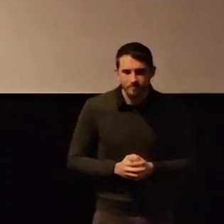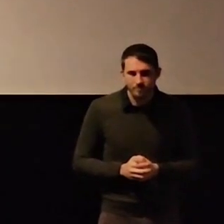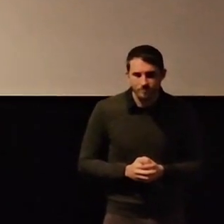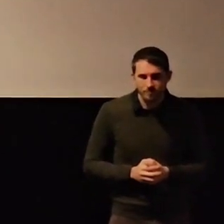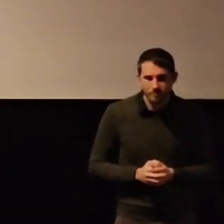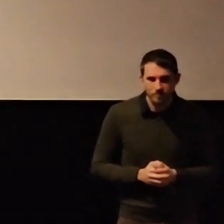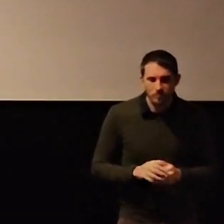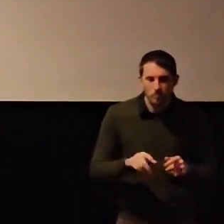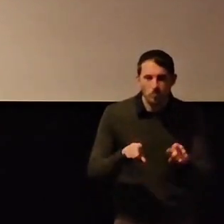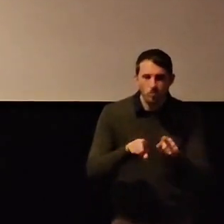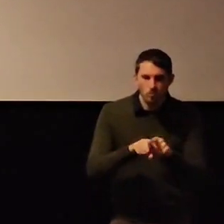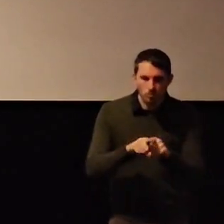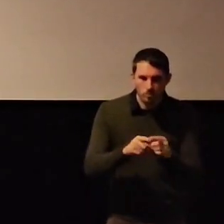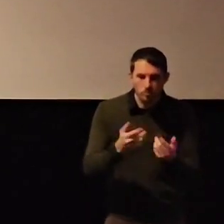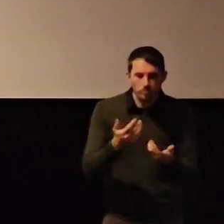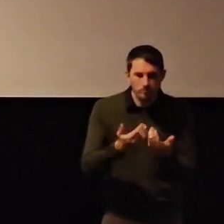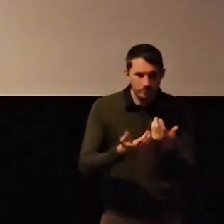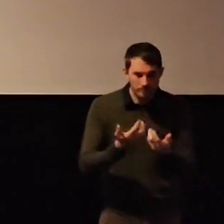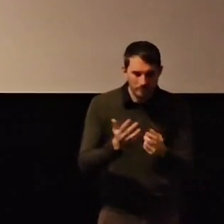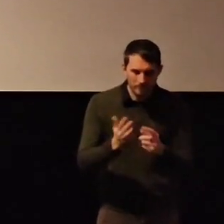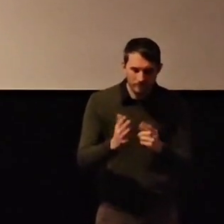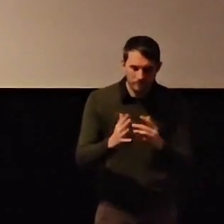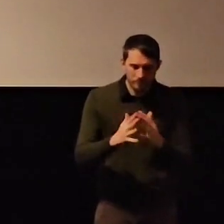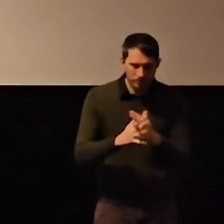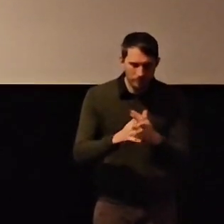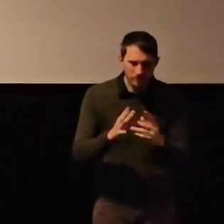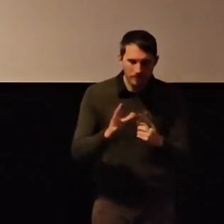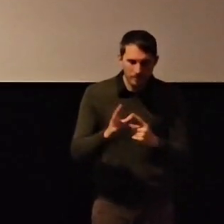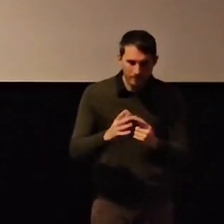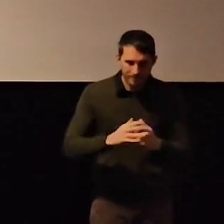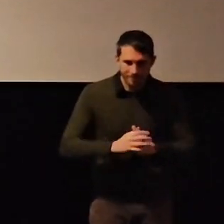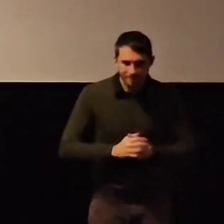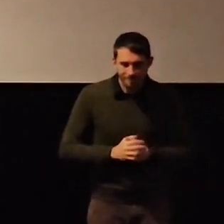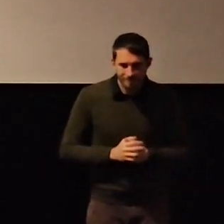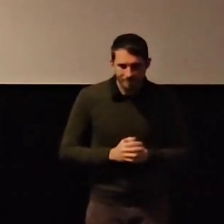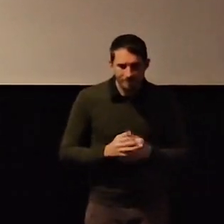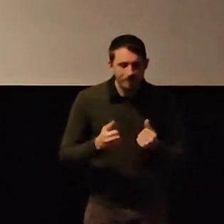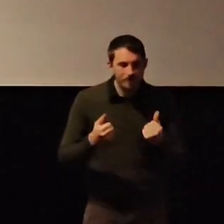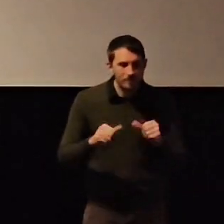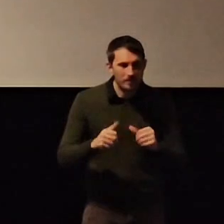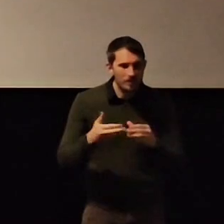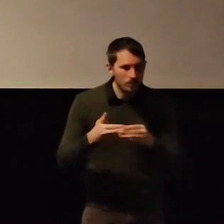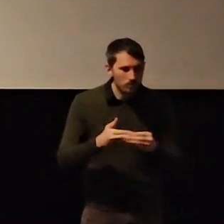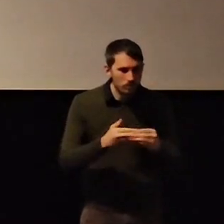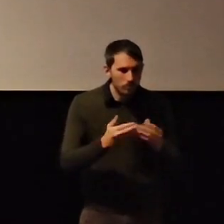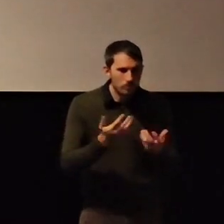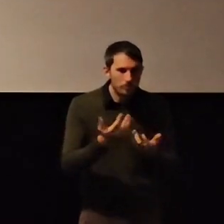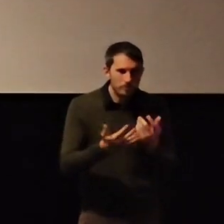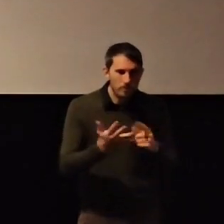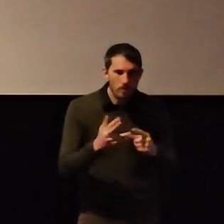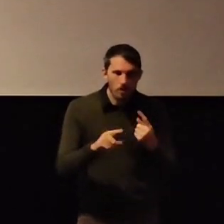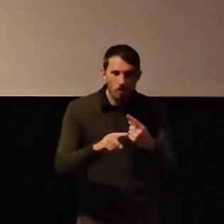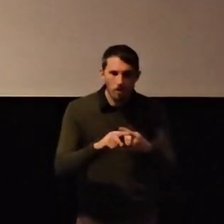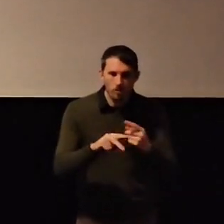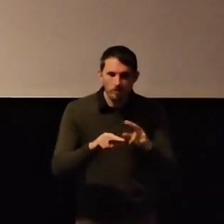and also at the University of Western Australia, before heading off to University of Oxford